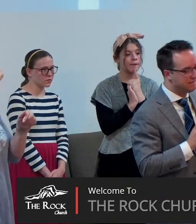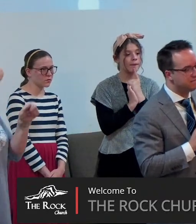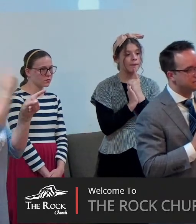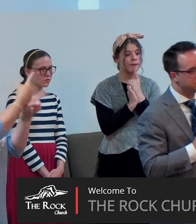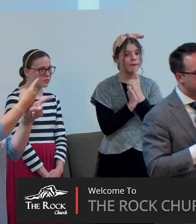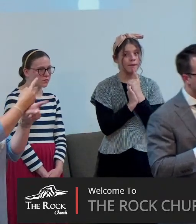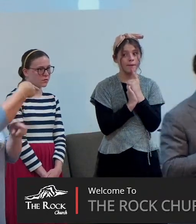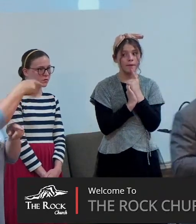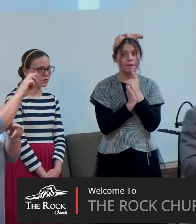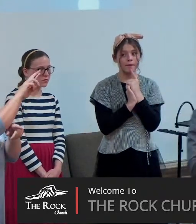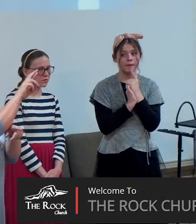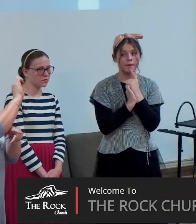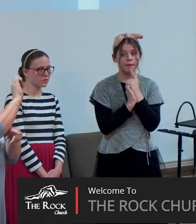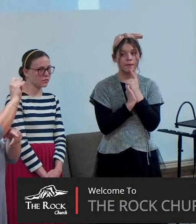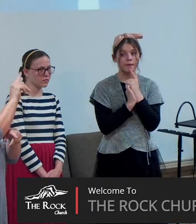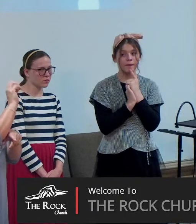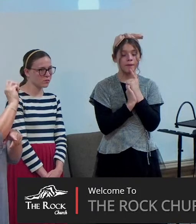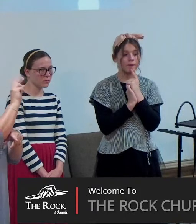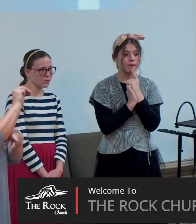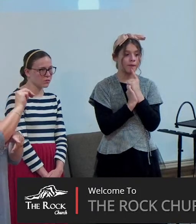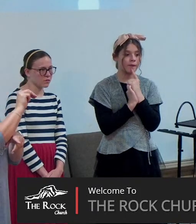Okay.